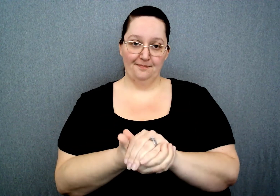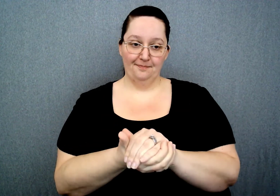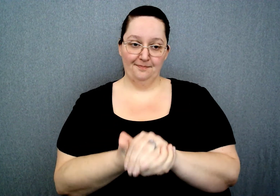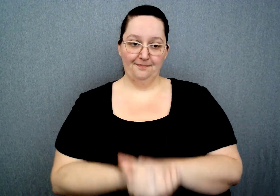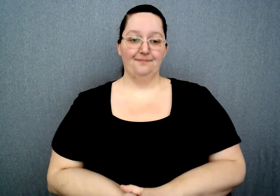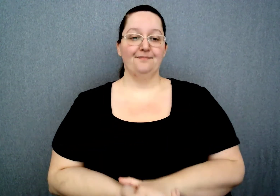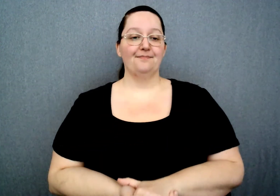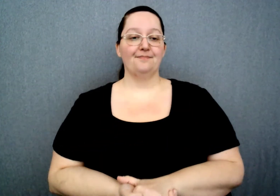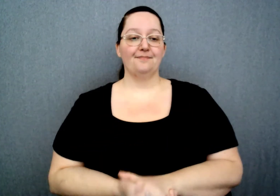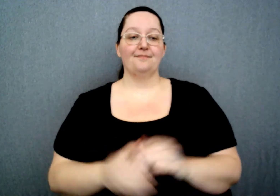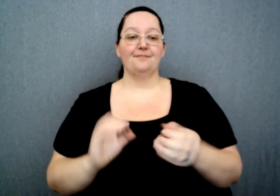hamburger.